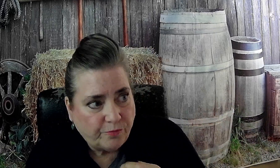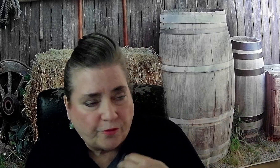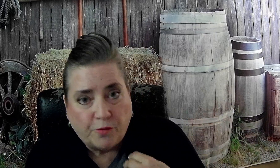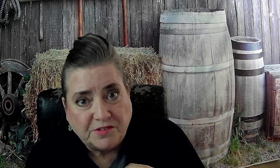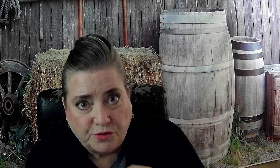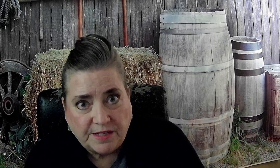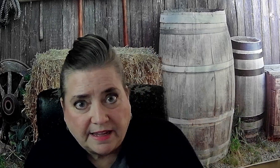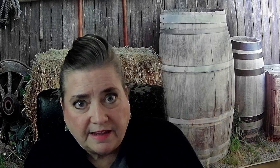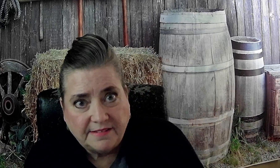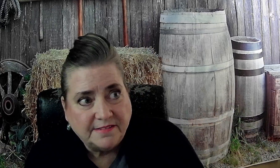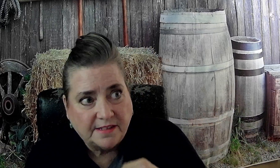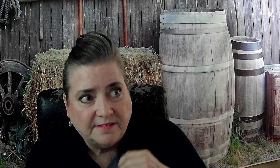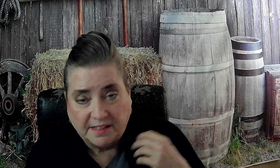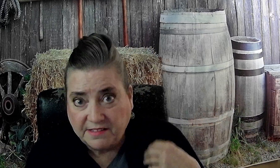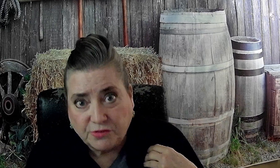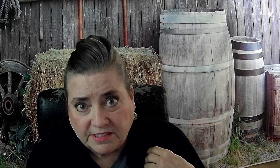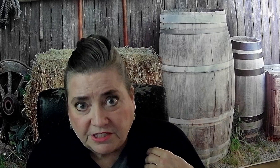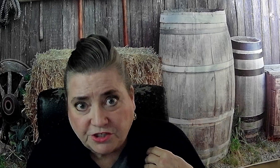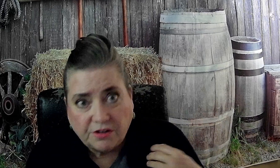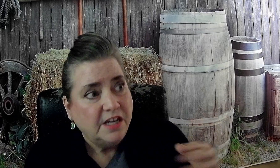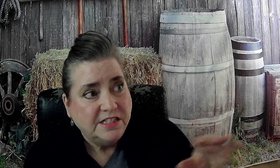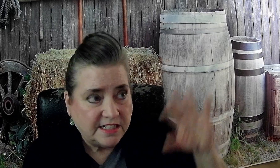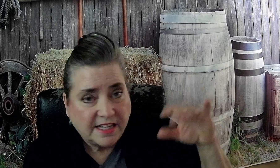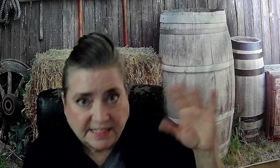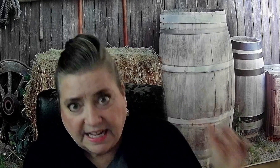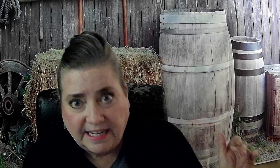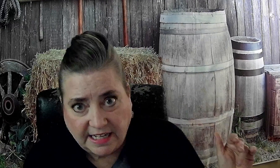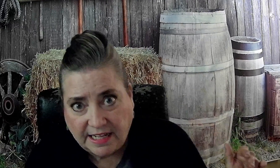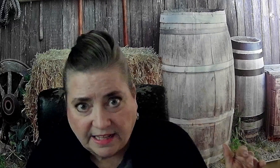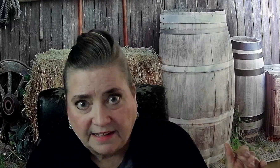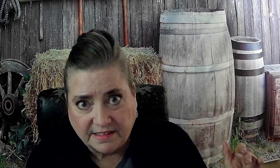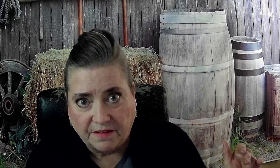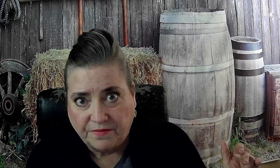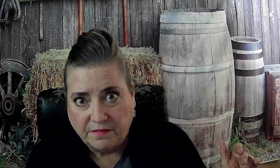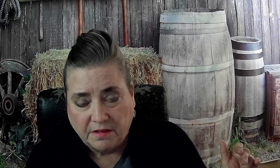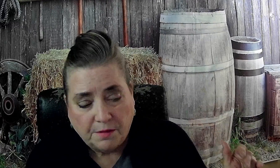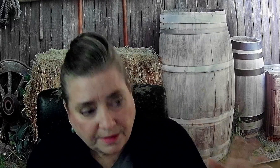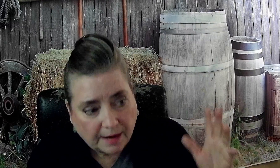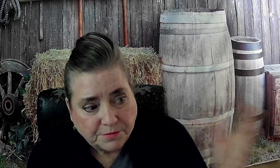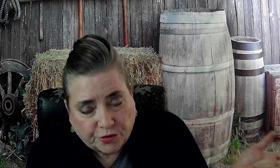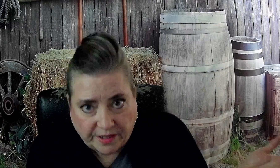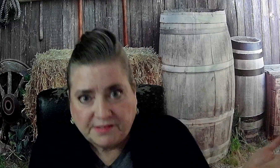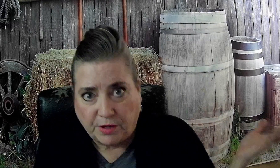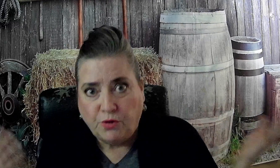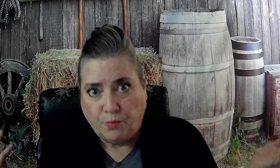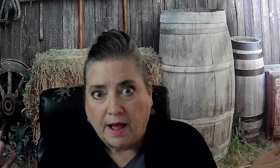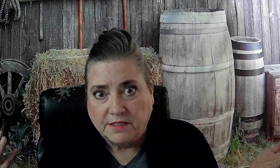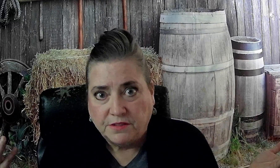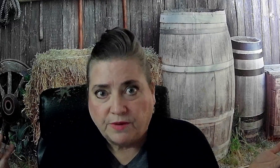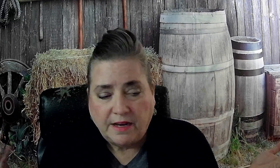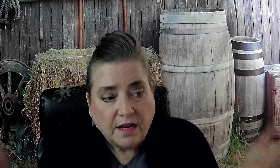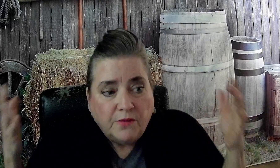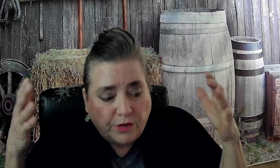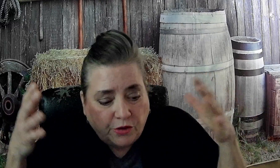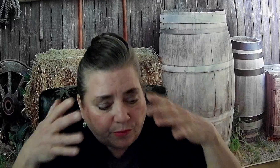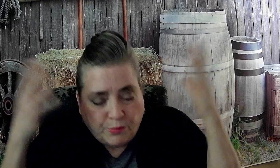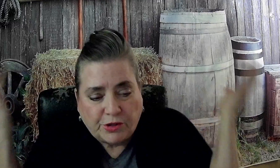almost 2 decades as a Sunday school teacher didn't contain any of that stuff. But I'm sure that's what you want, right? With your